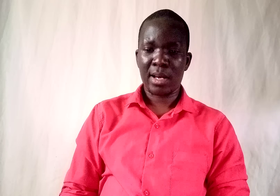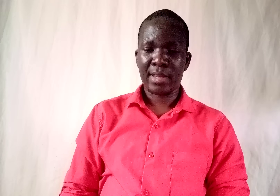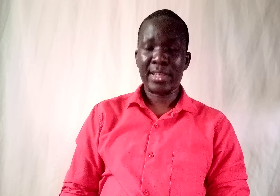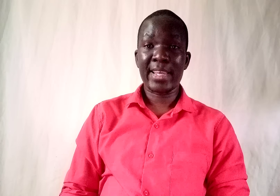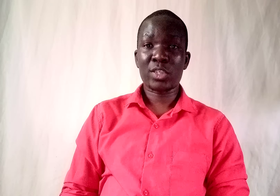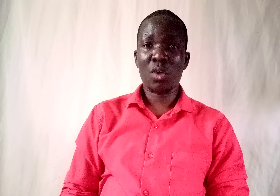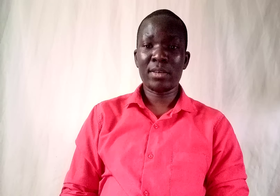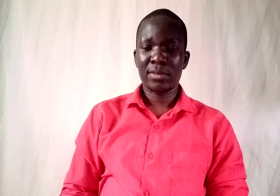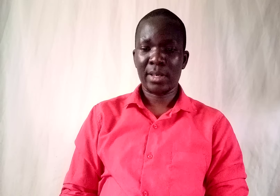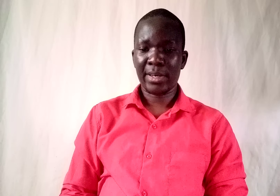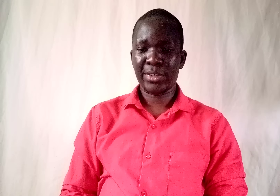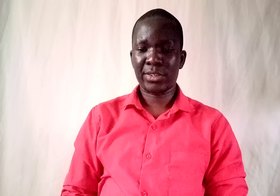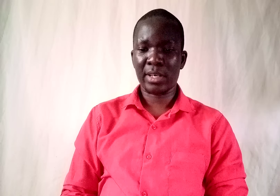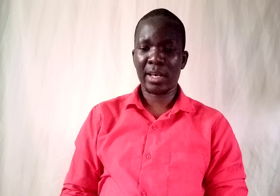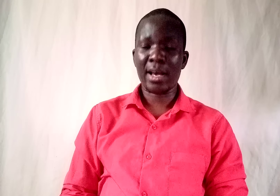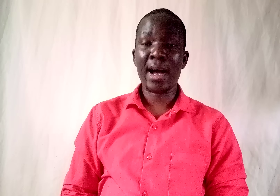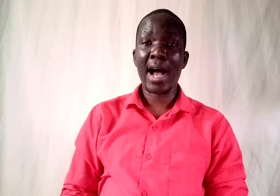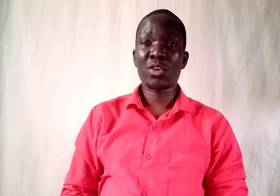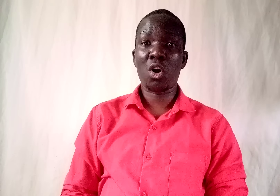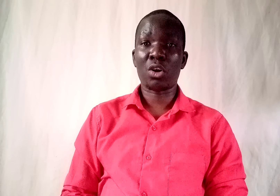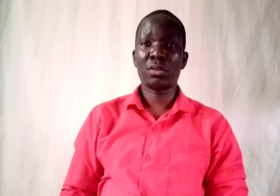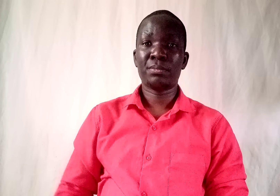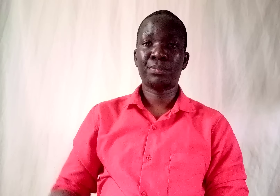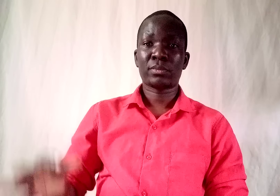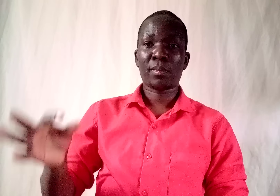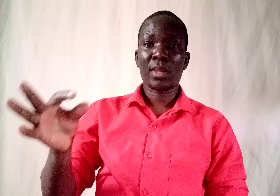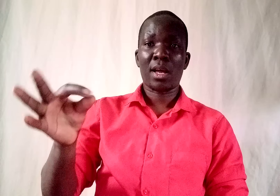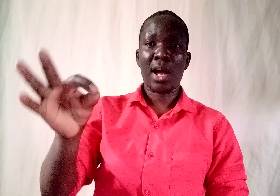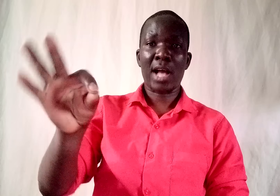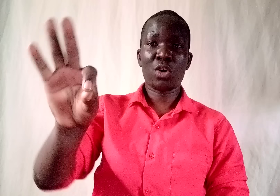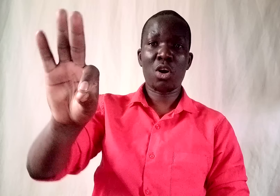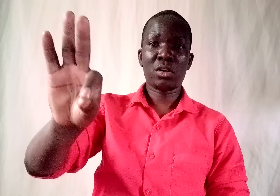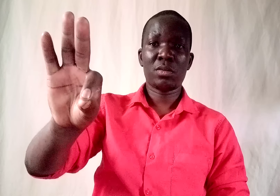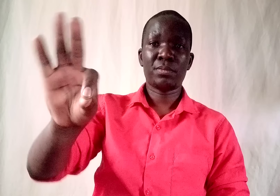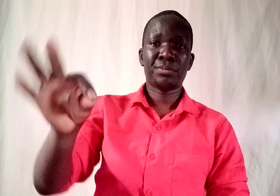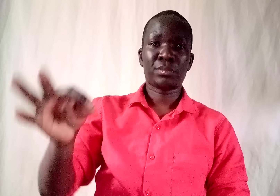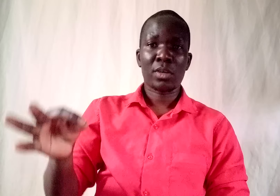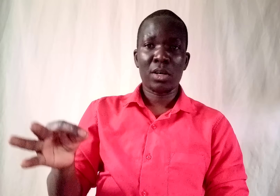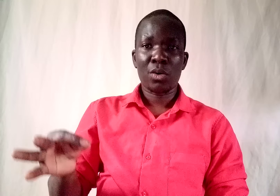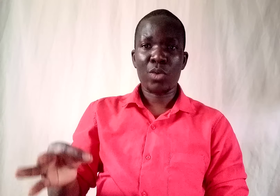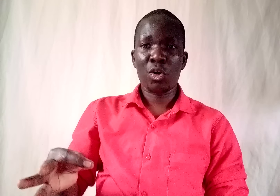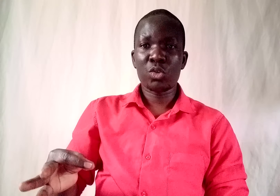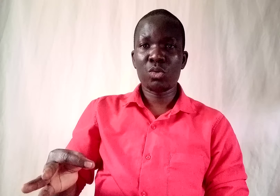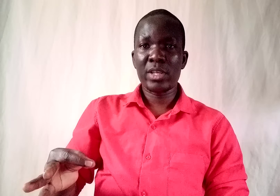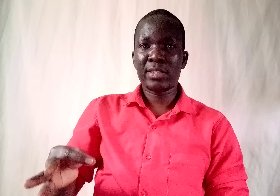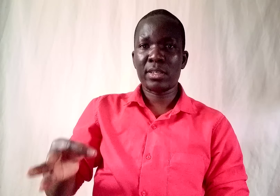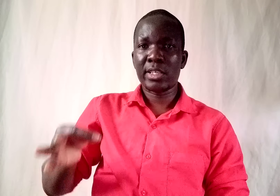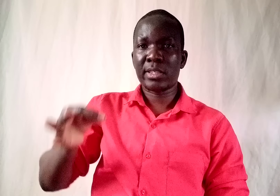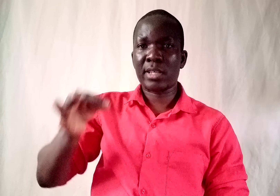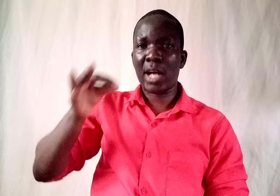The next one is alcohol. Alcohol. We are going to do this. This is